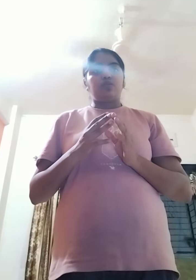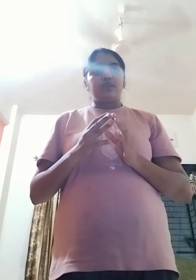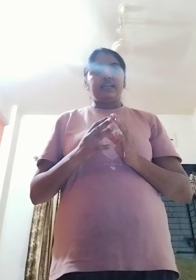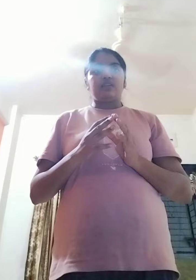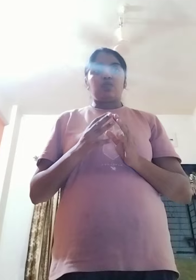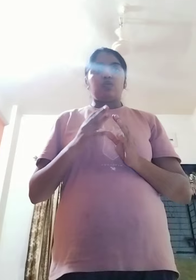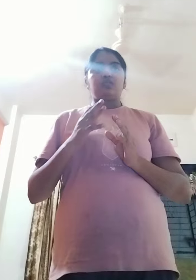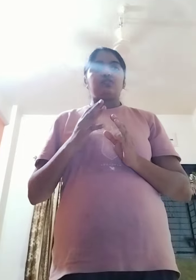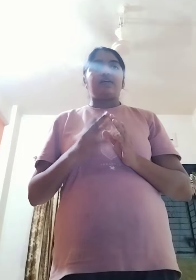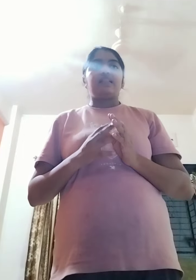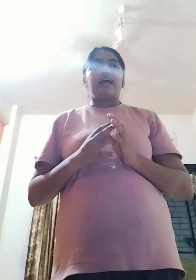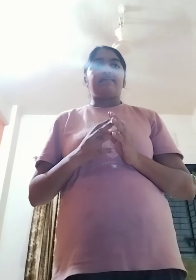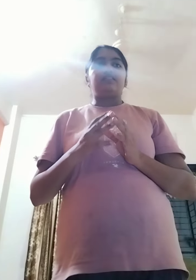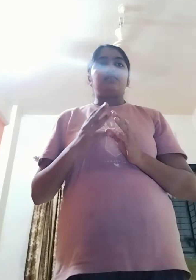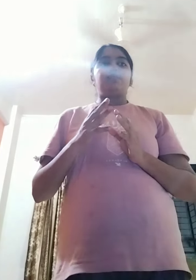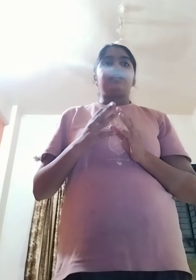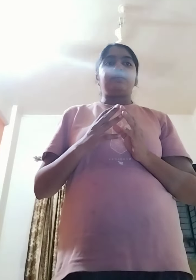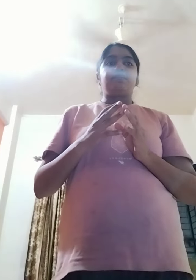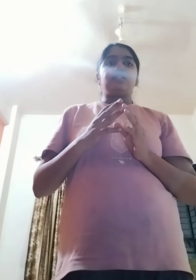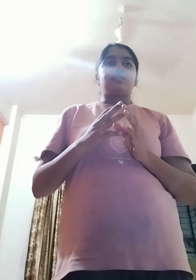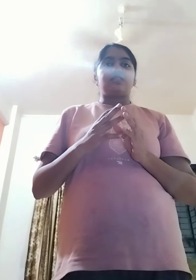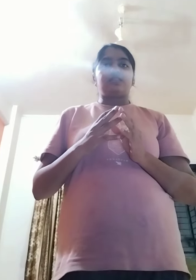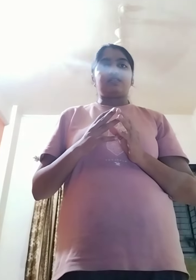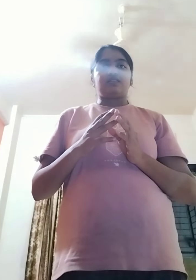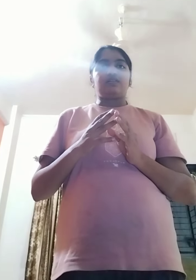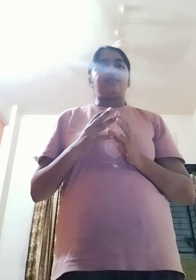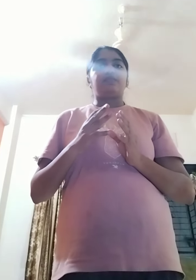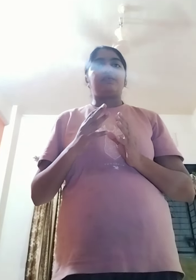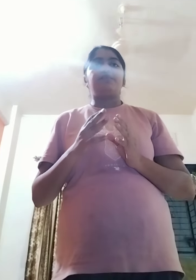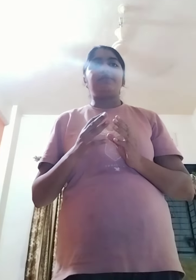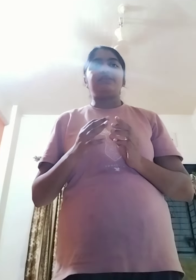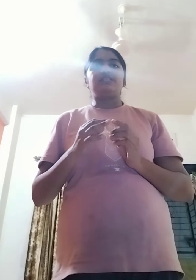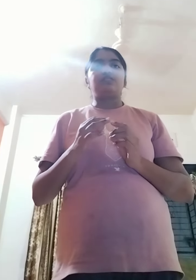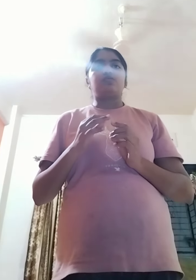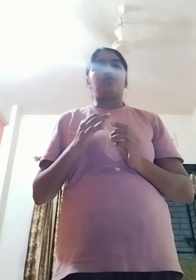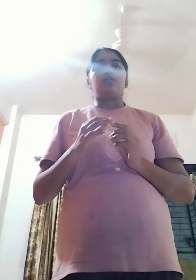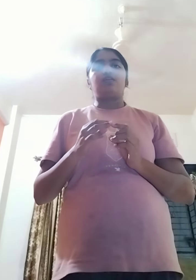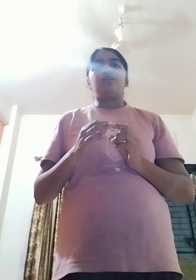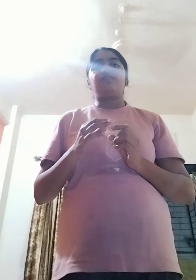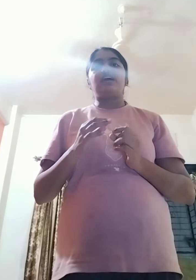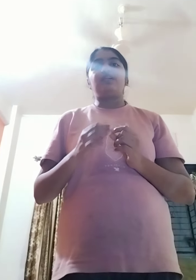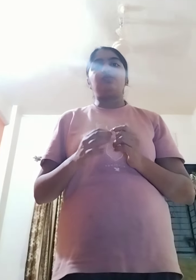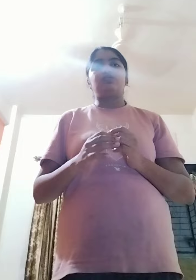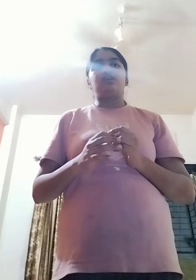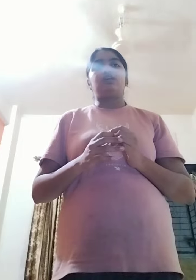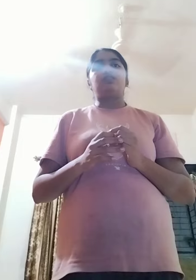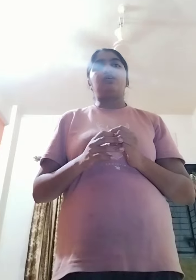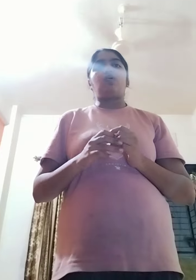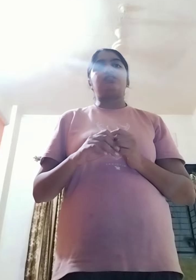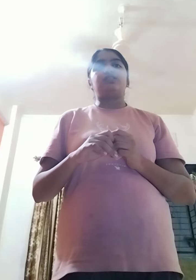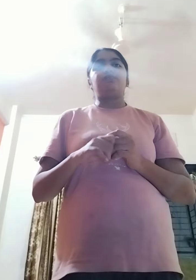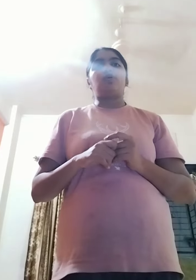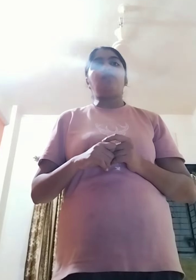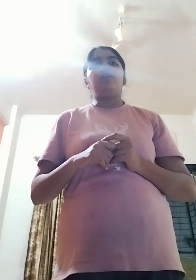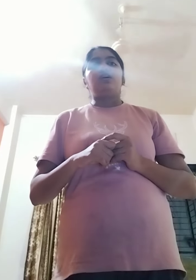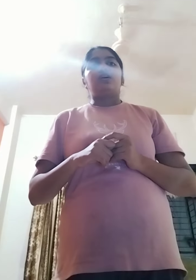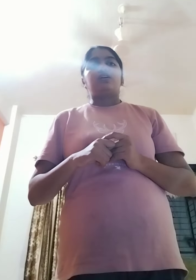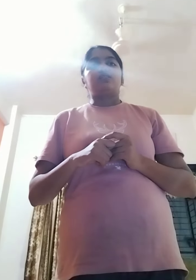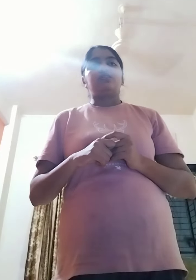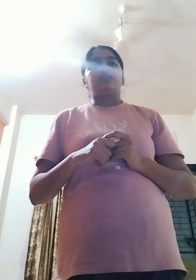duplicate codes while having the multiple constructor, by means we are using here the concept of